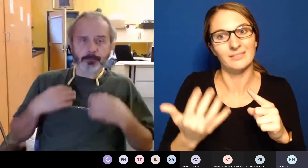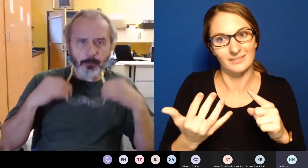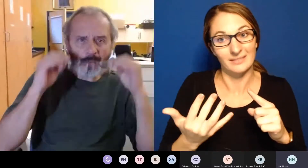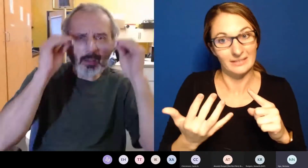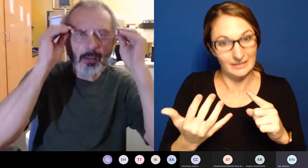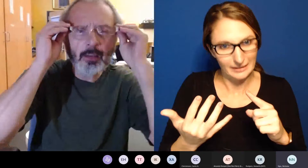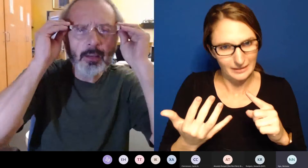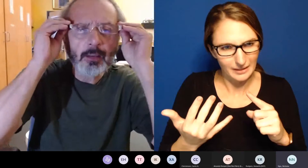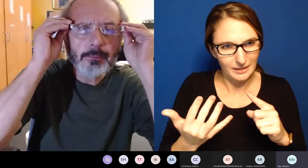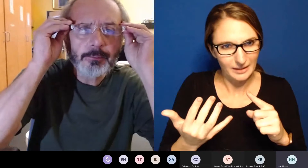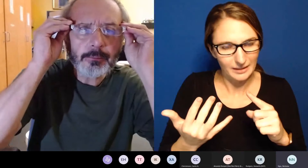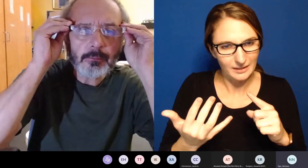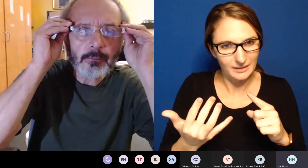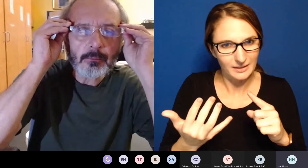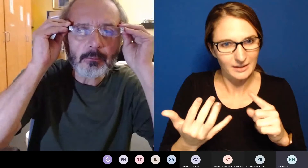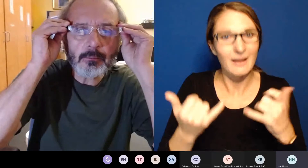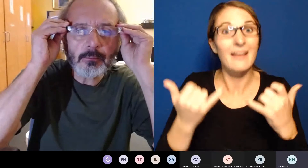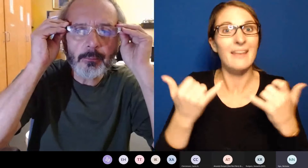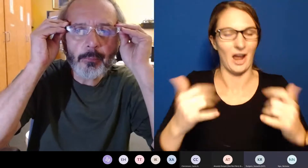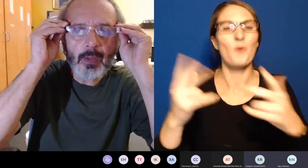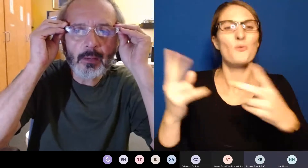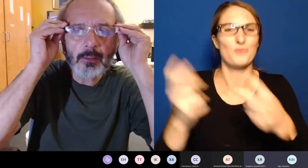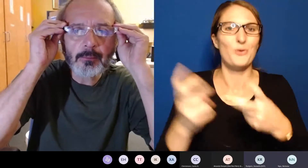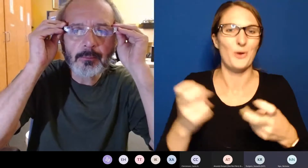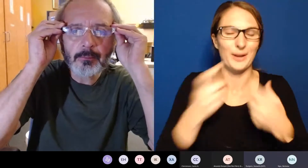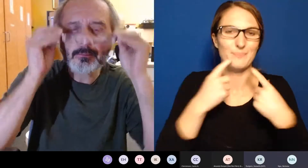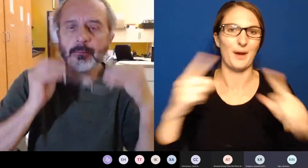And it's now recording.